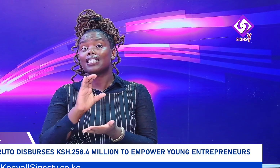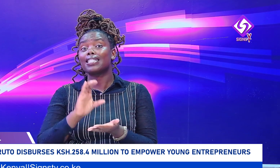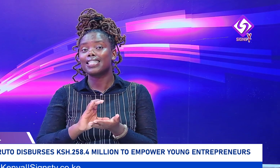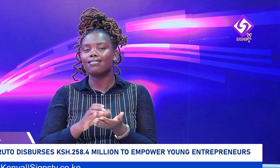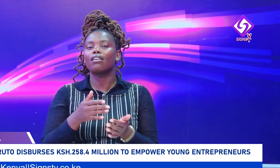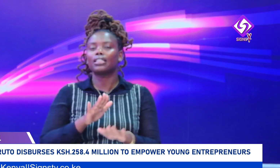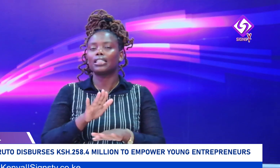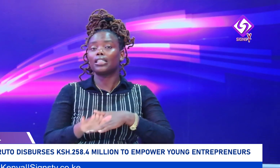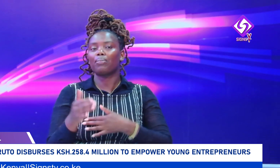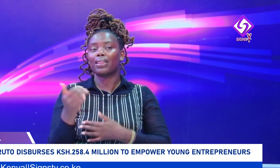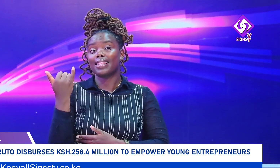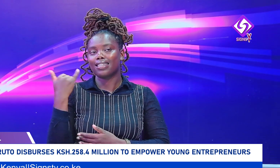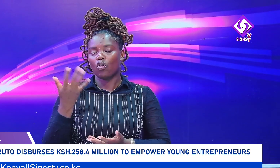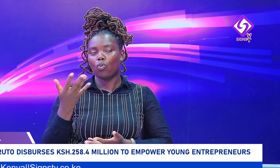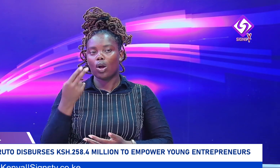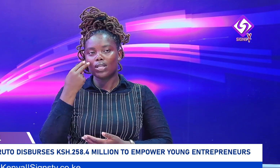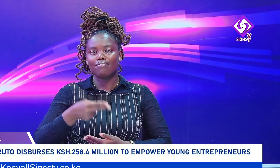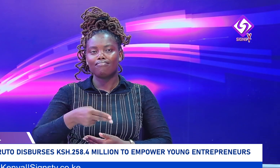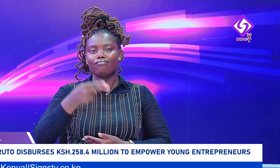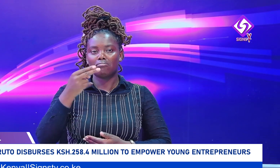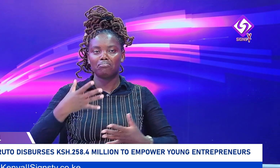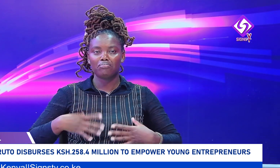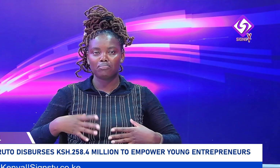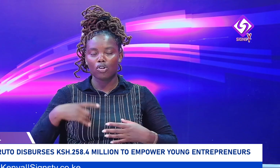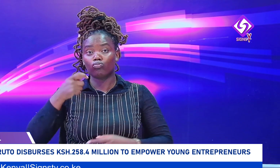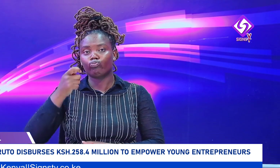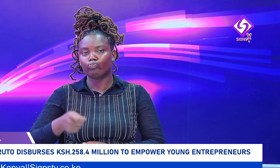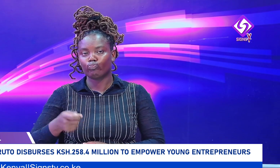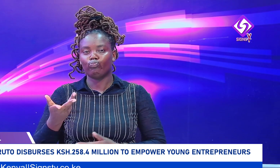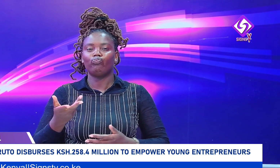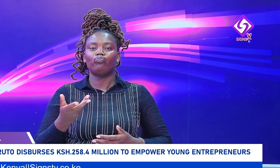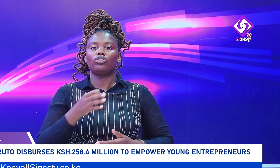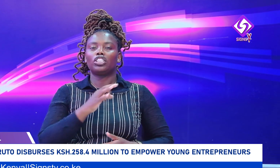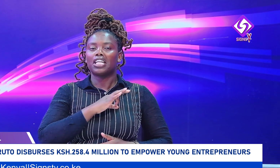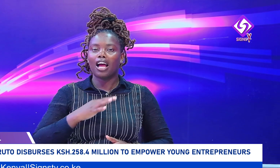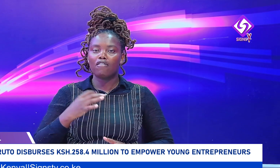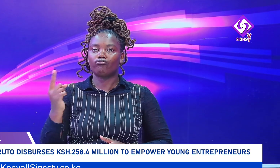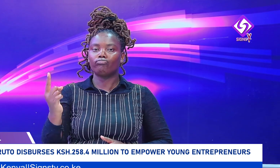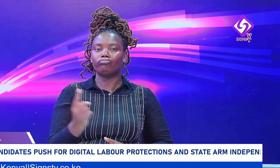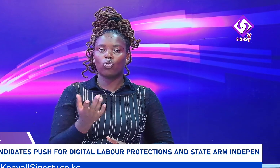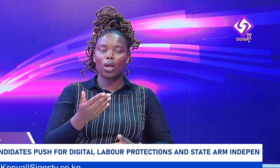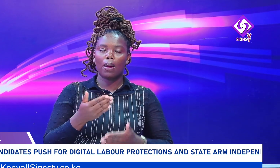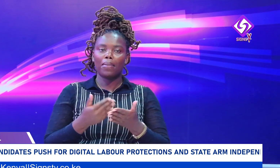stage yesterday as high-ranking judicial officers appeared before the Judicial Service Commission JSC interview